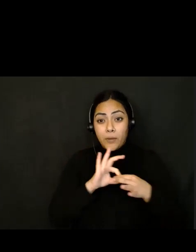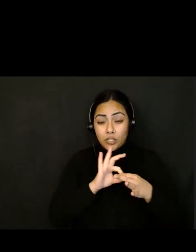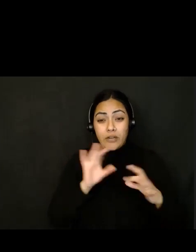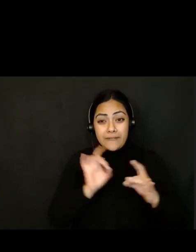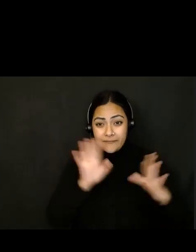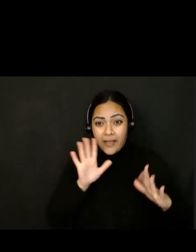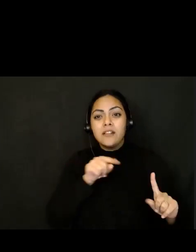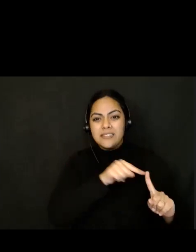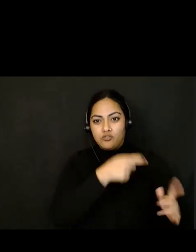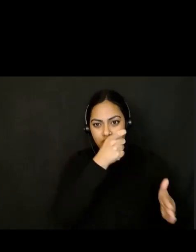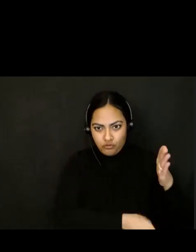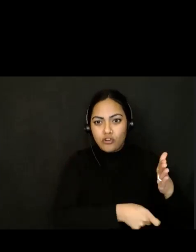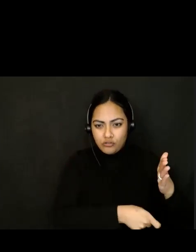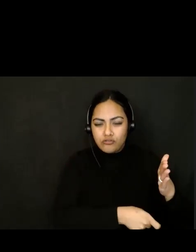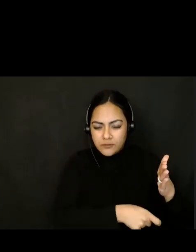violence.